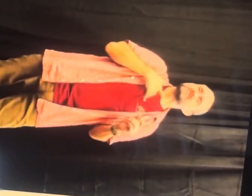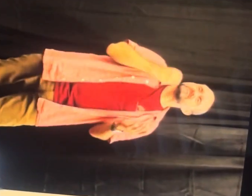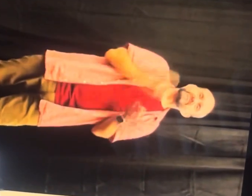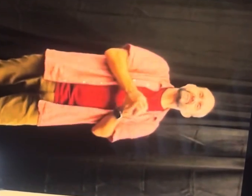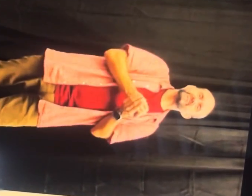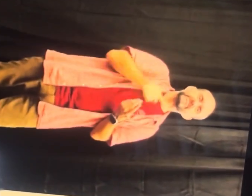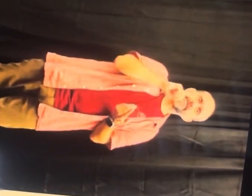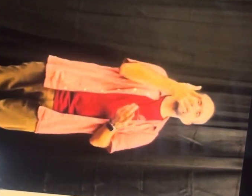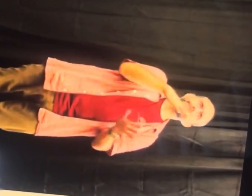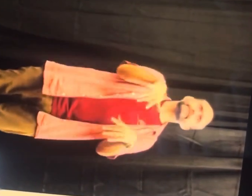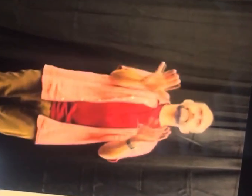feel nothing.